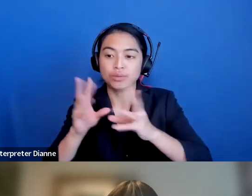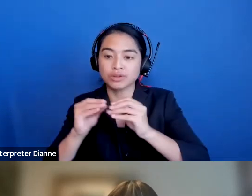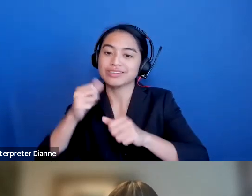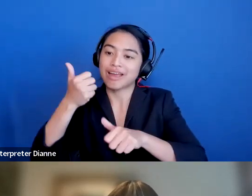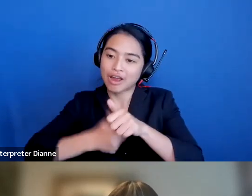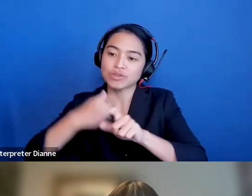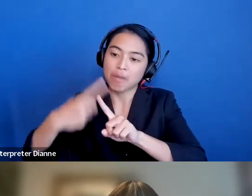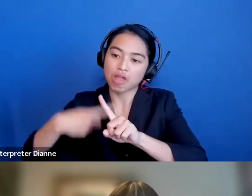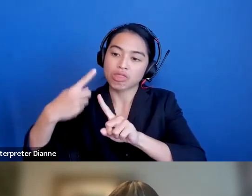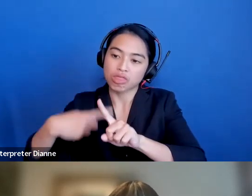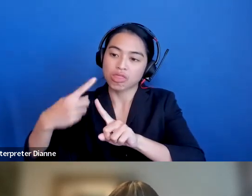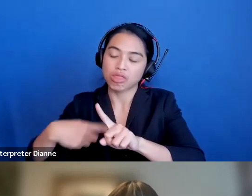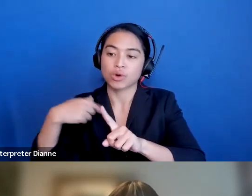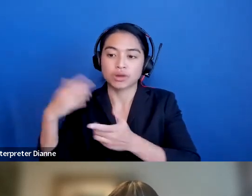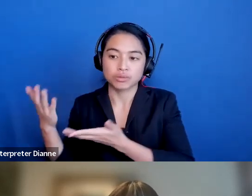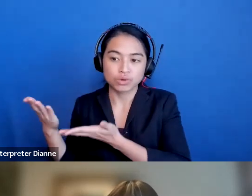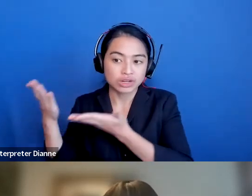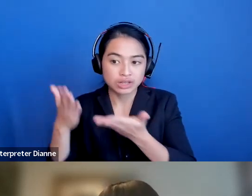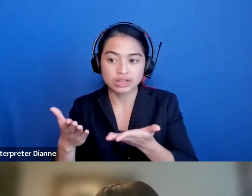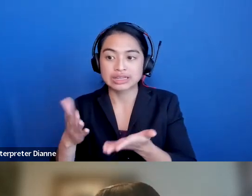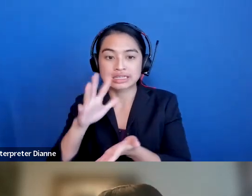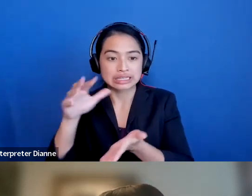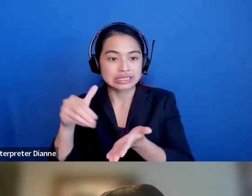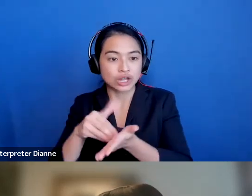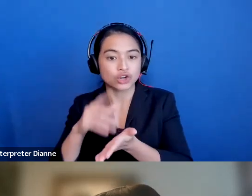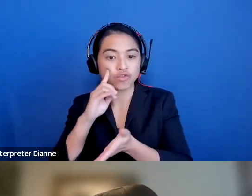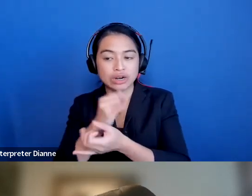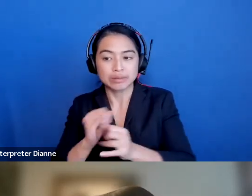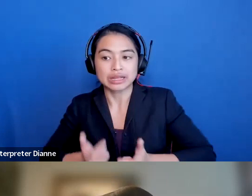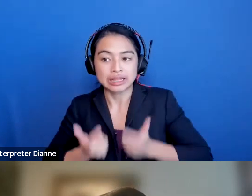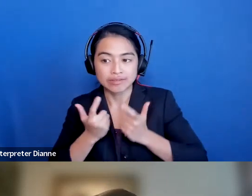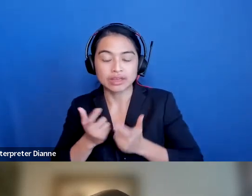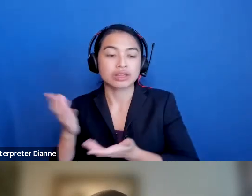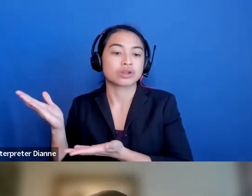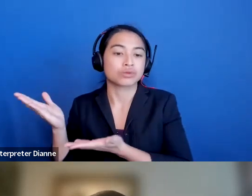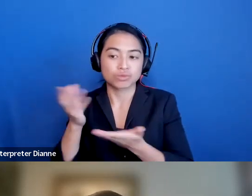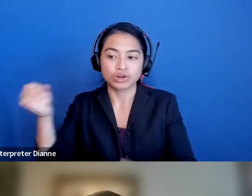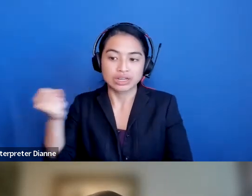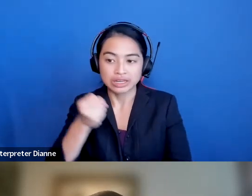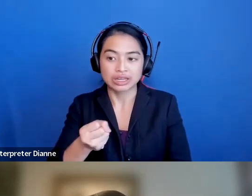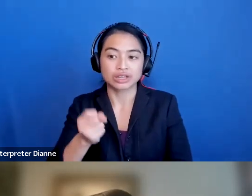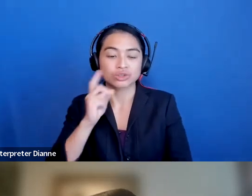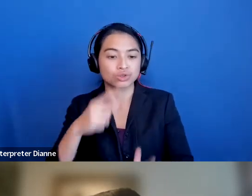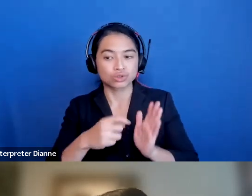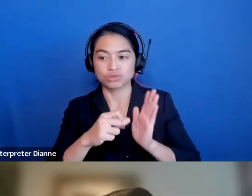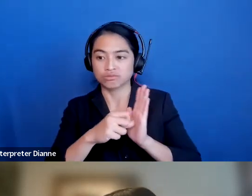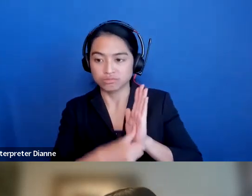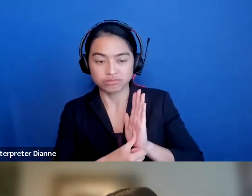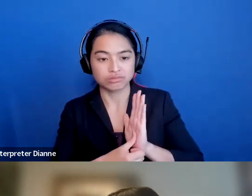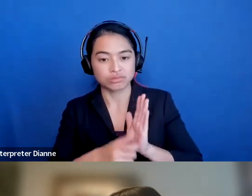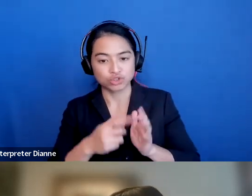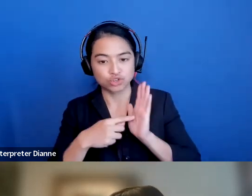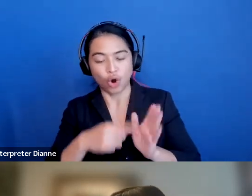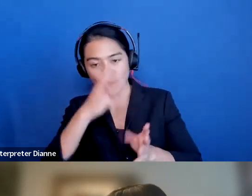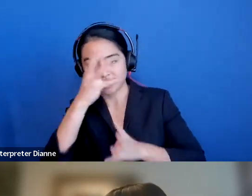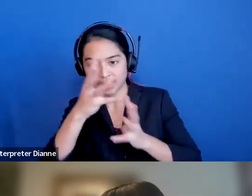monthly basis, where we bring in Centers for Independent Living, we bring in other grantees to highlight innovative and some